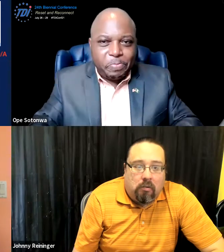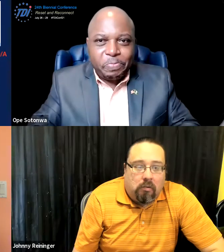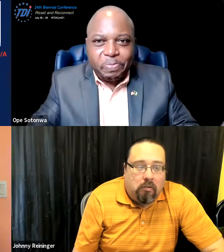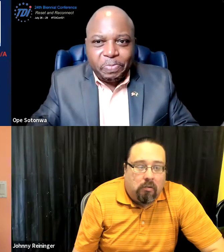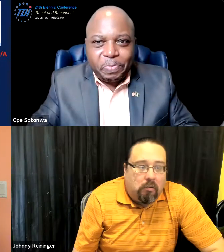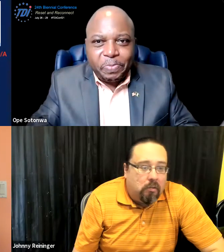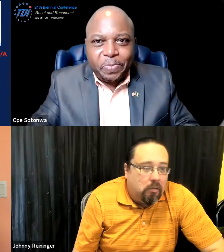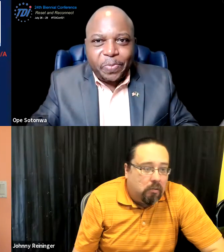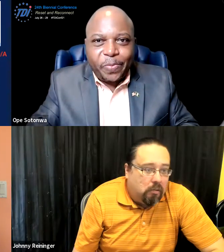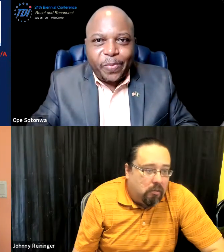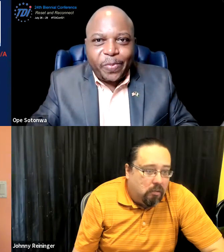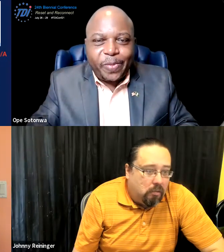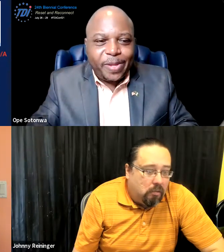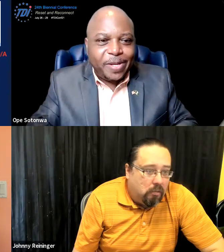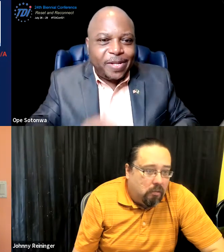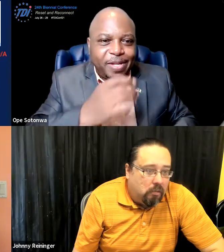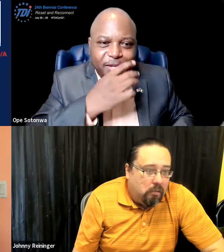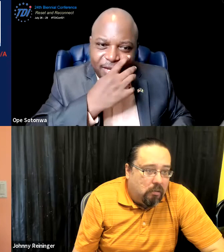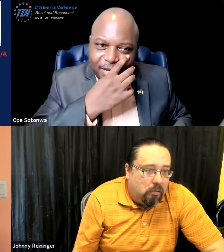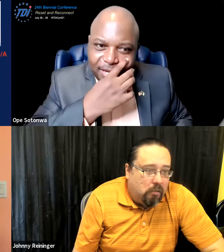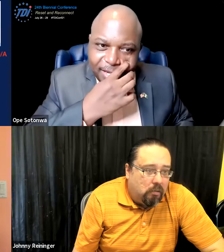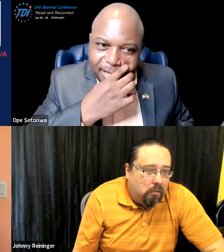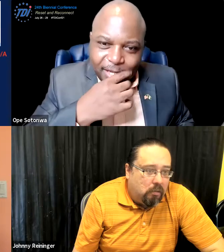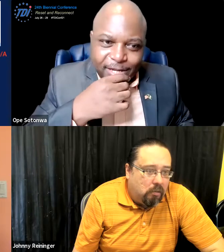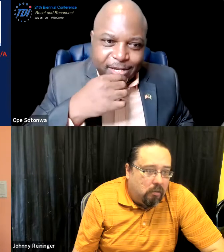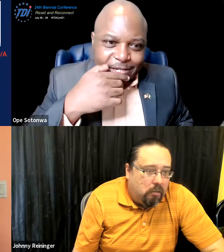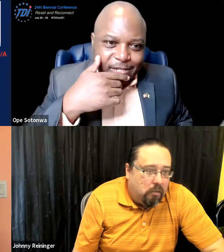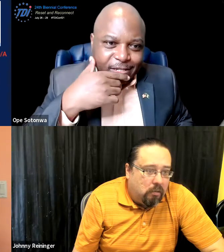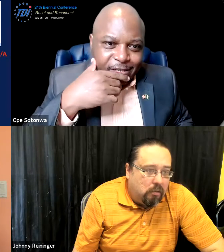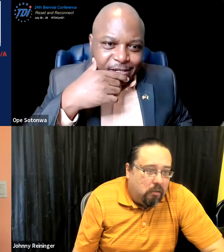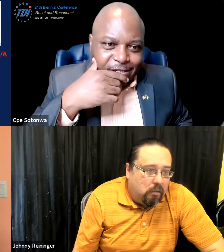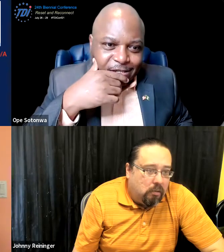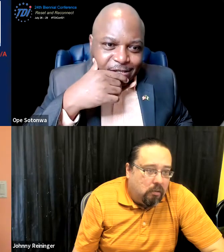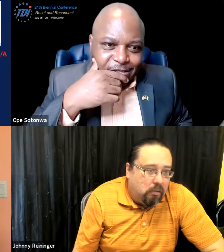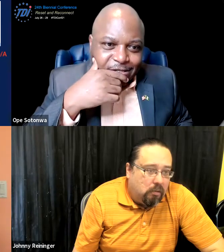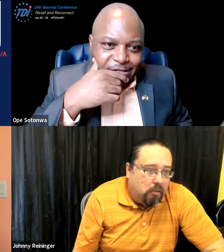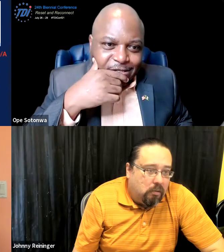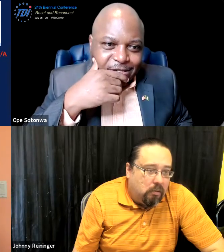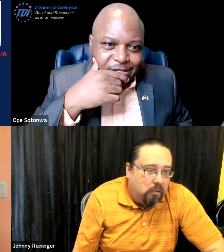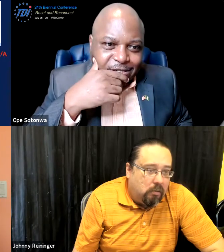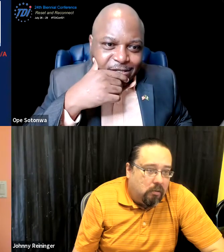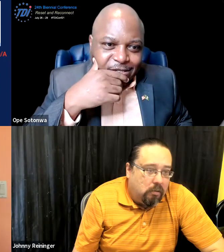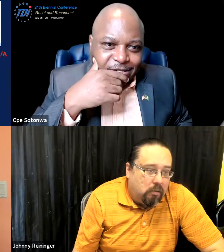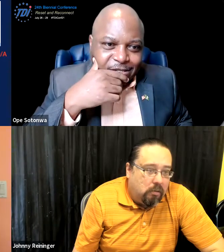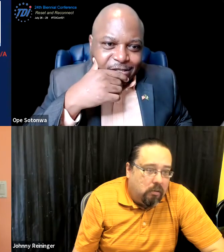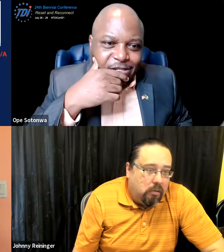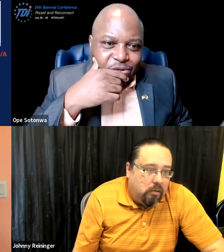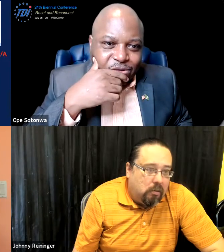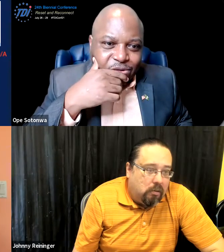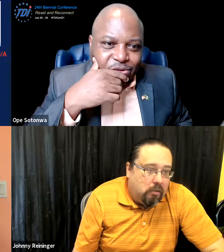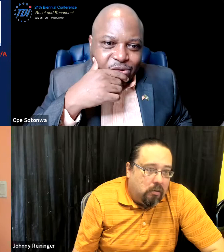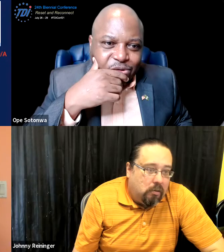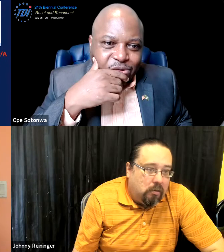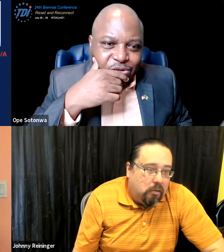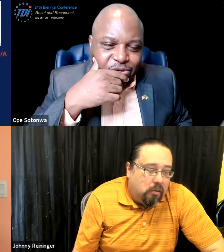Rogelio. Can I add to that? Oh, okay, go ahead. Okay. You know, often we think by just reading a book that we're going to